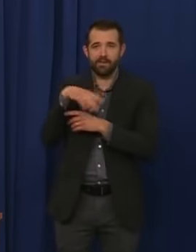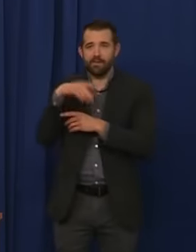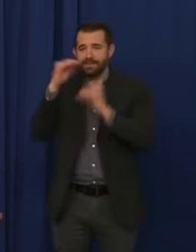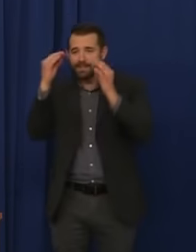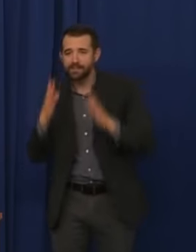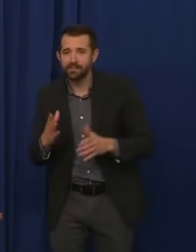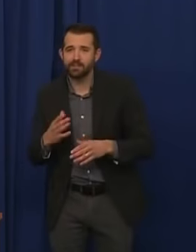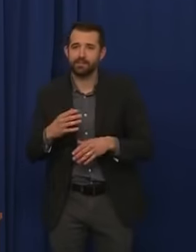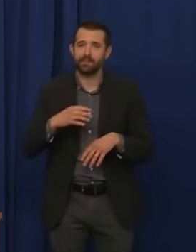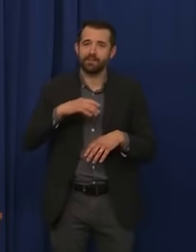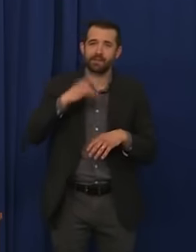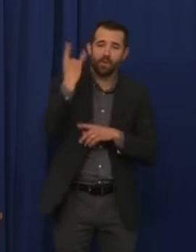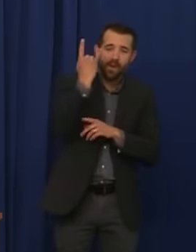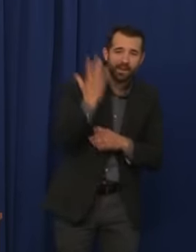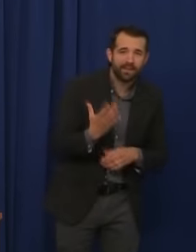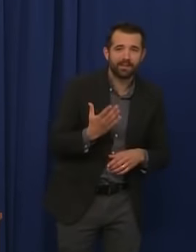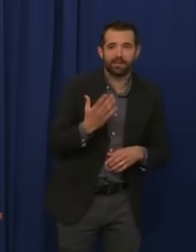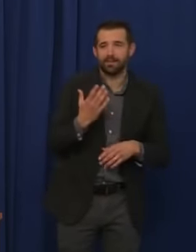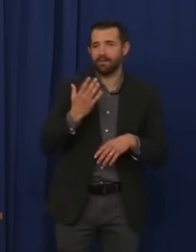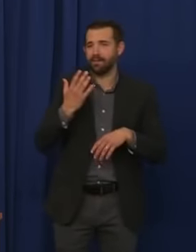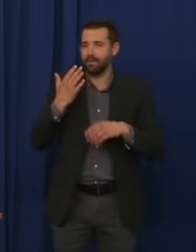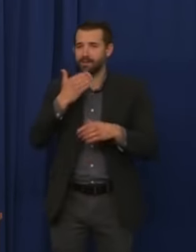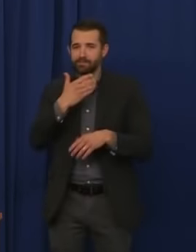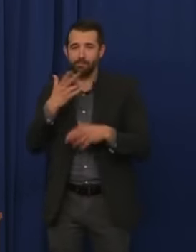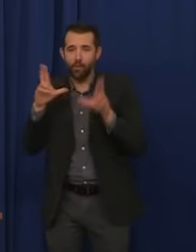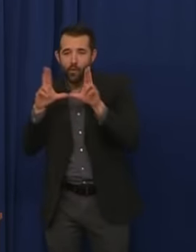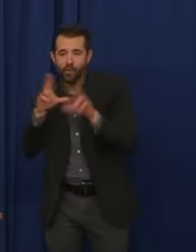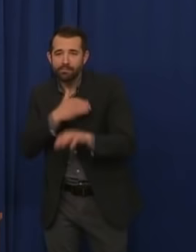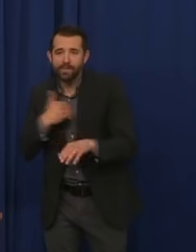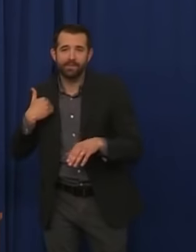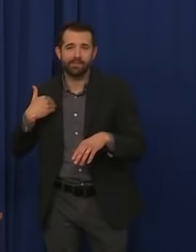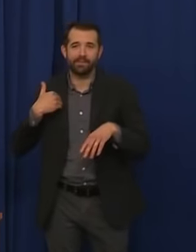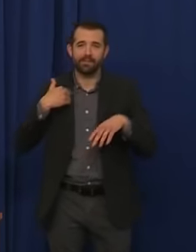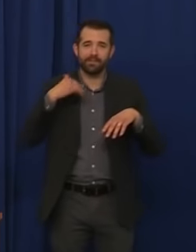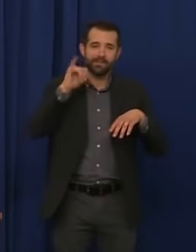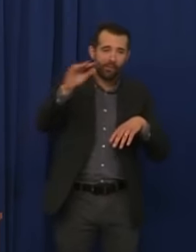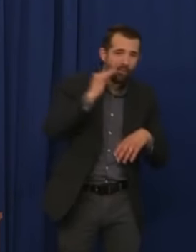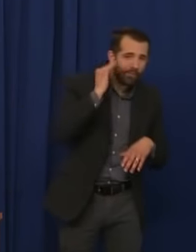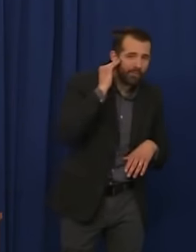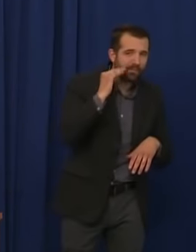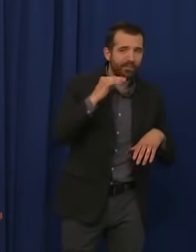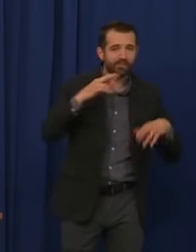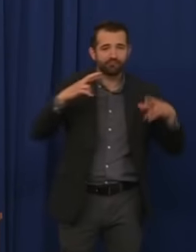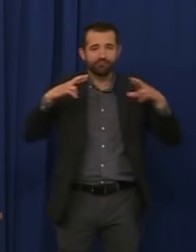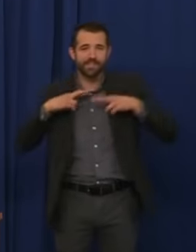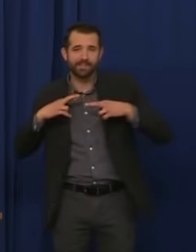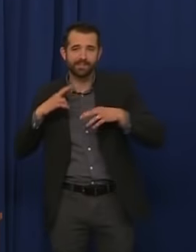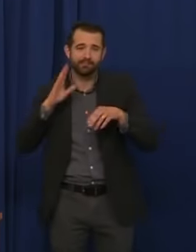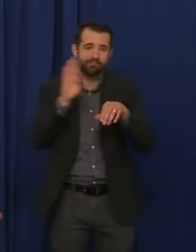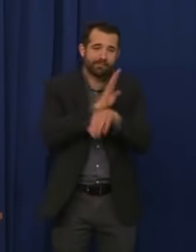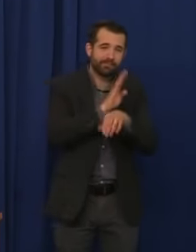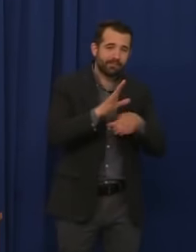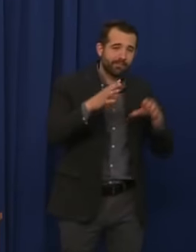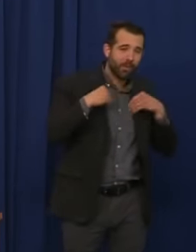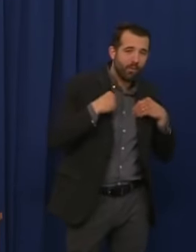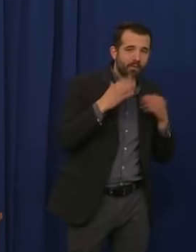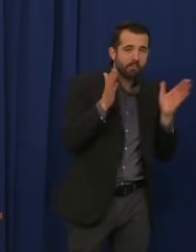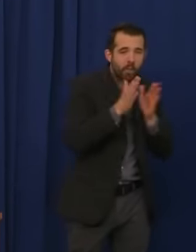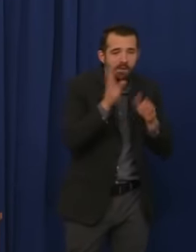members, community leaders, homemakers, retirees, business owners, large and